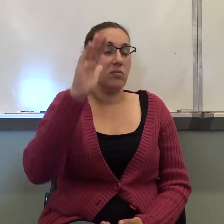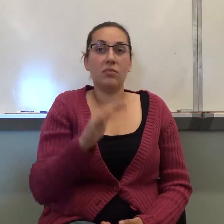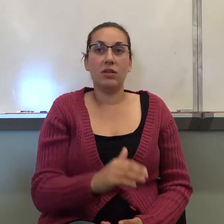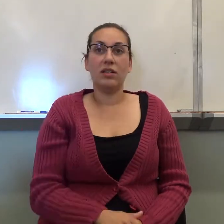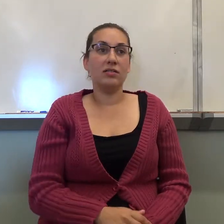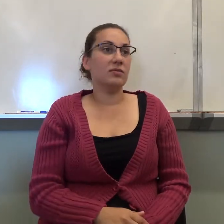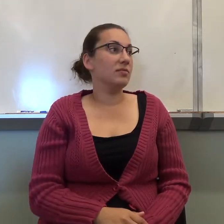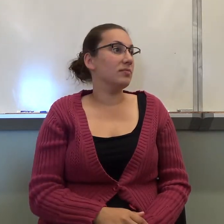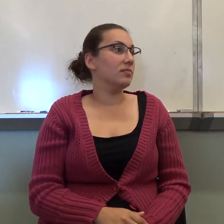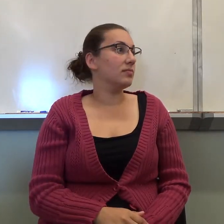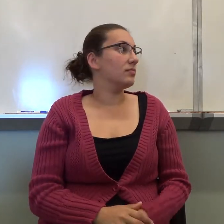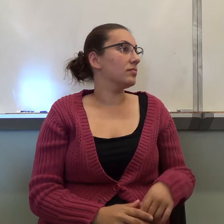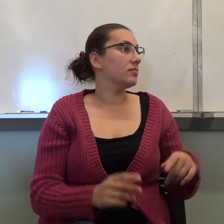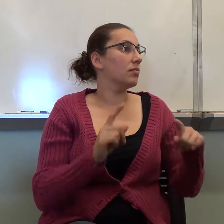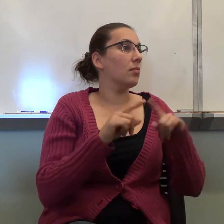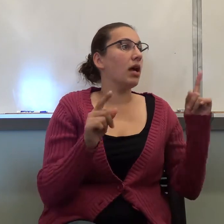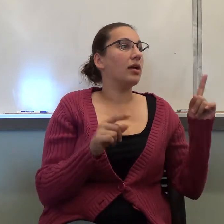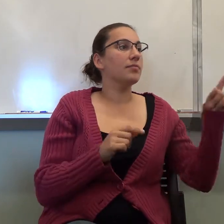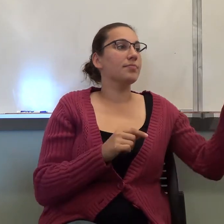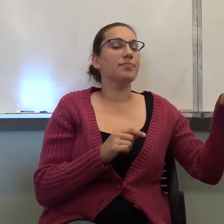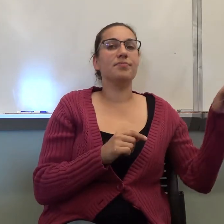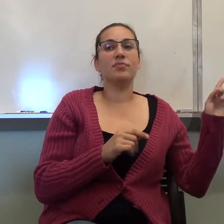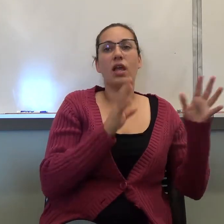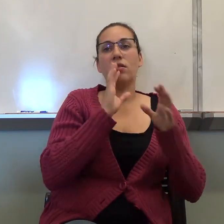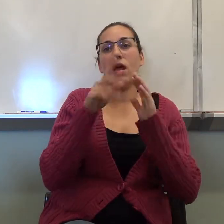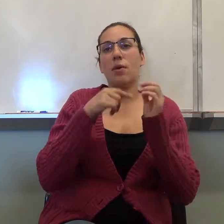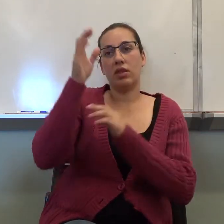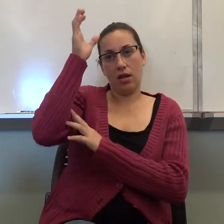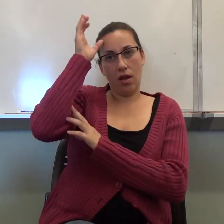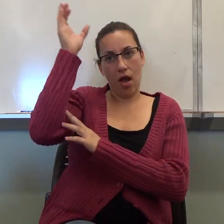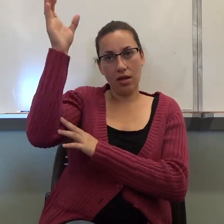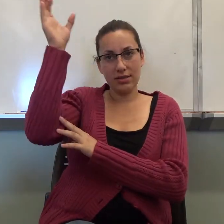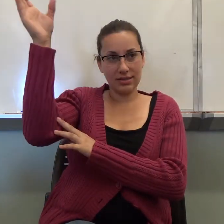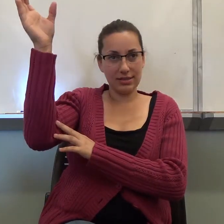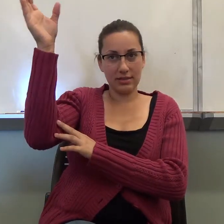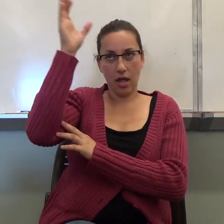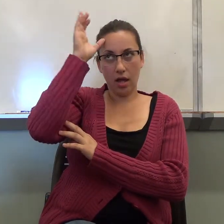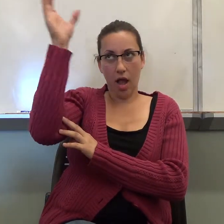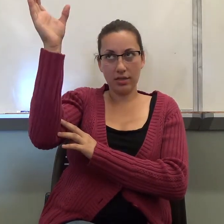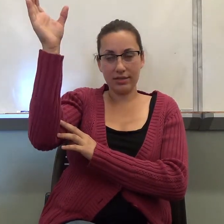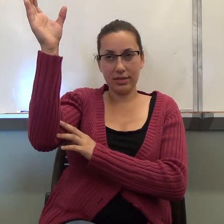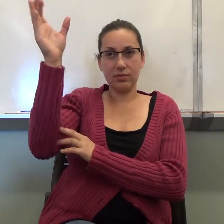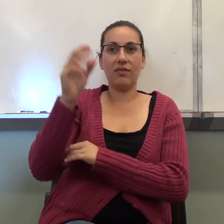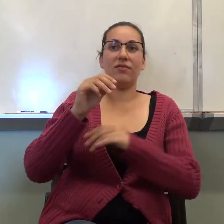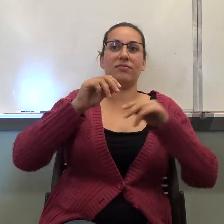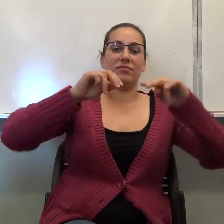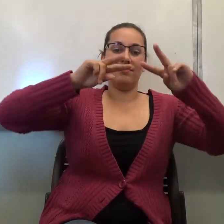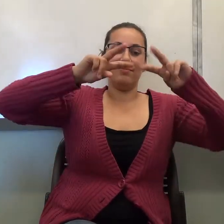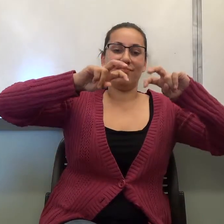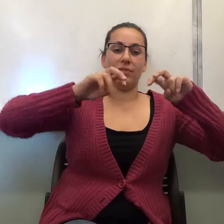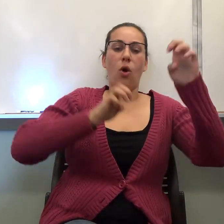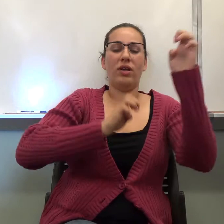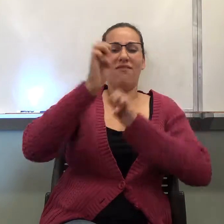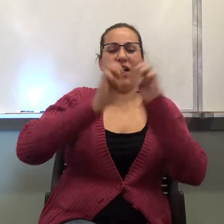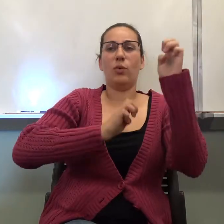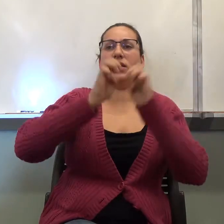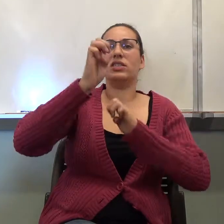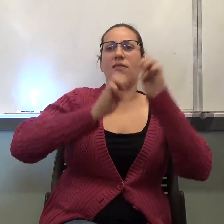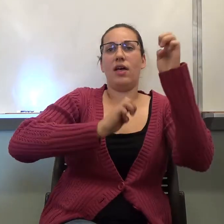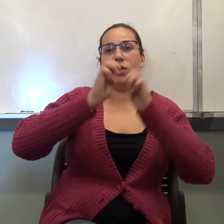don't know. It's the concept of evaluation, okay? When you're evaluating something like this is what you're evaluating, this thing right here. In